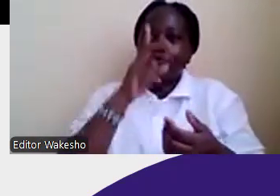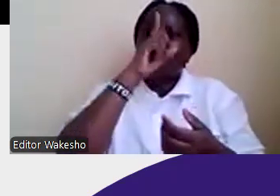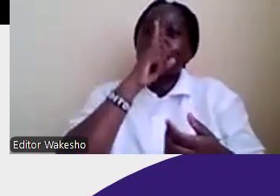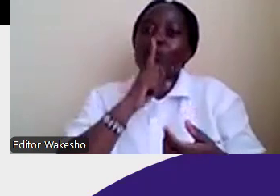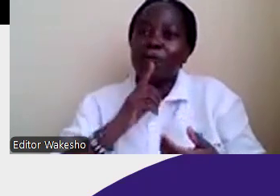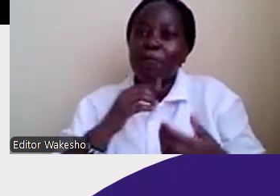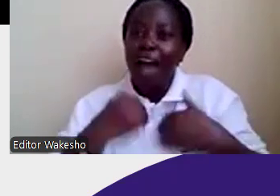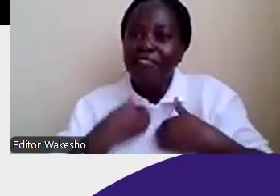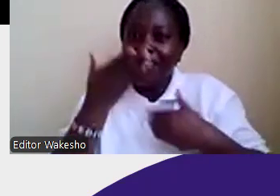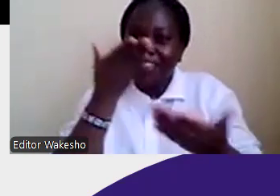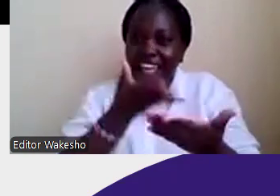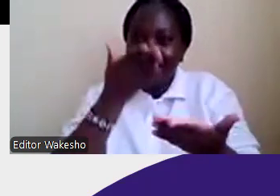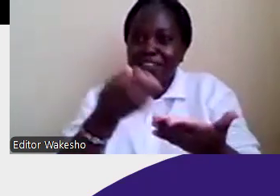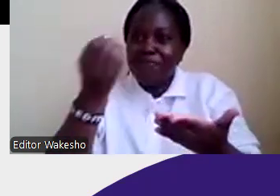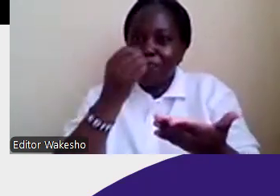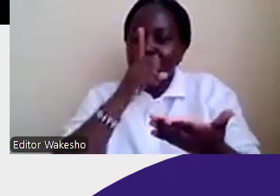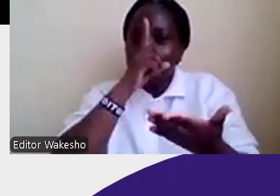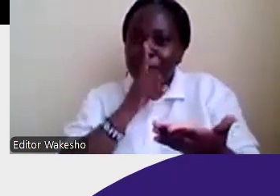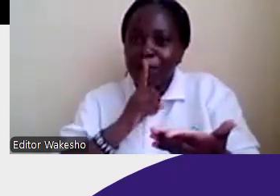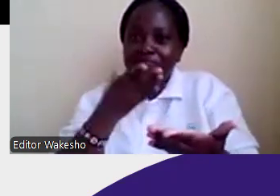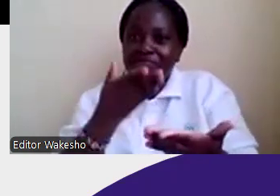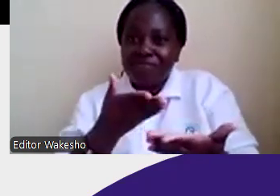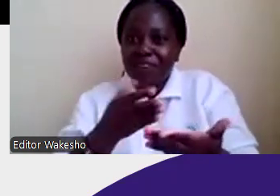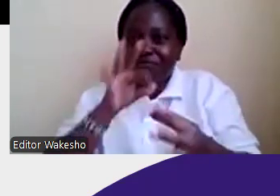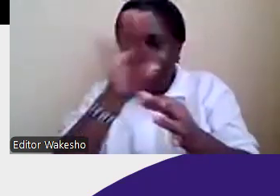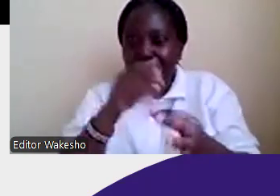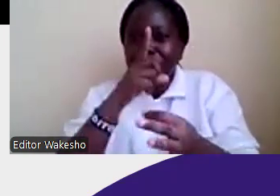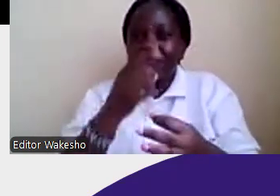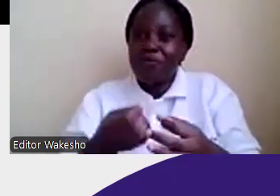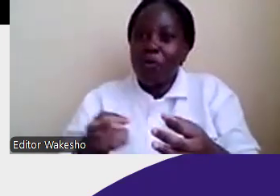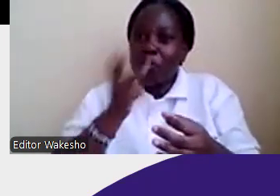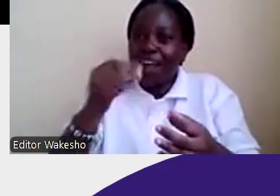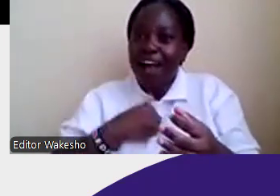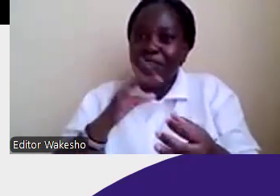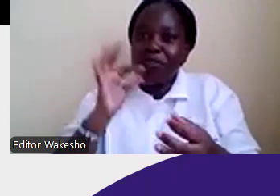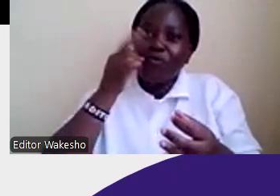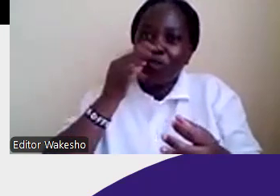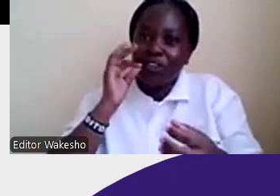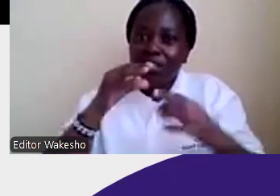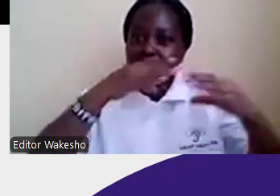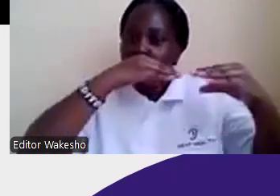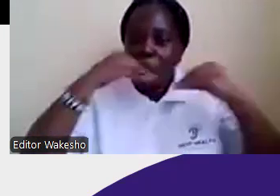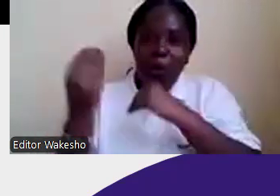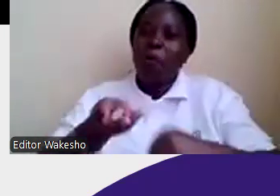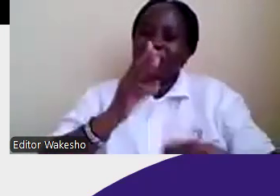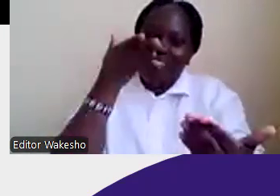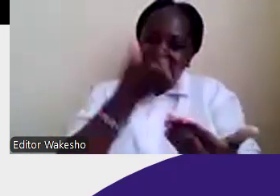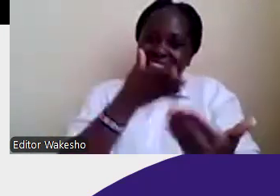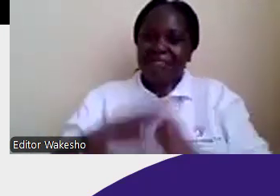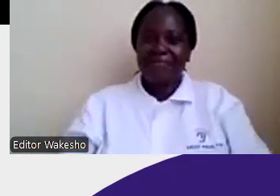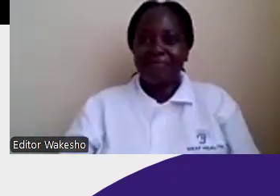there, When you're having maybe something like fruits, watermelon, there's water there, right?